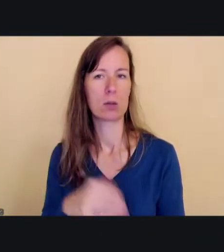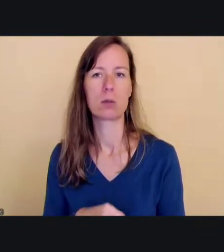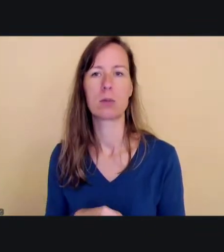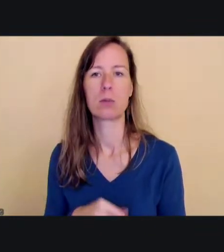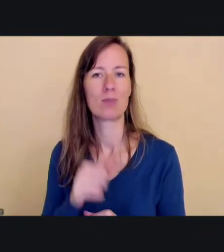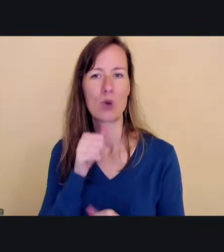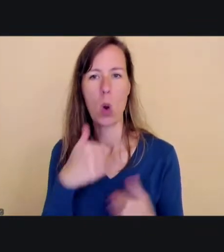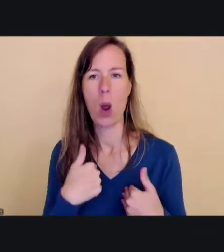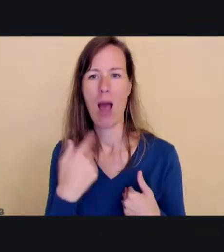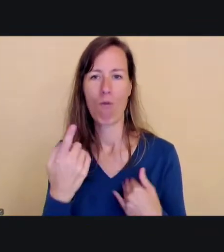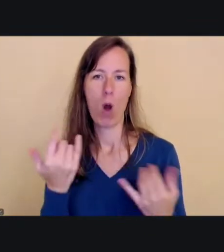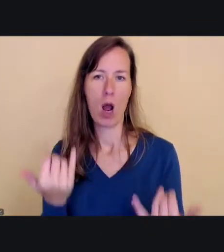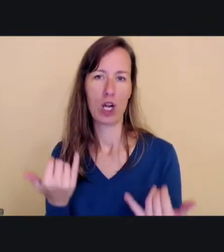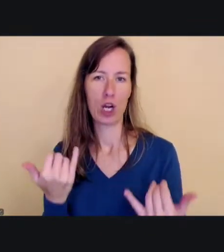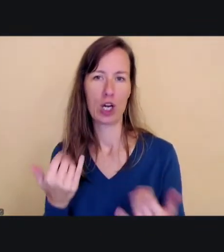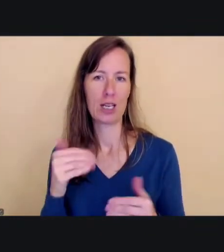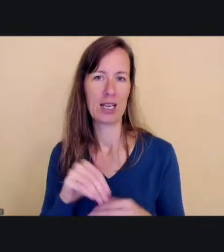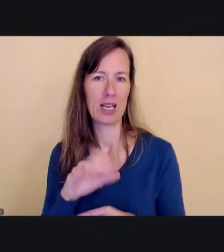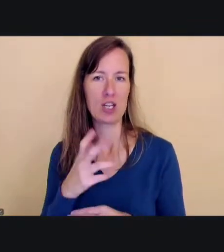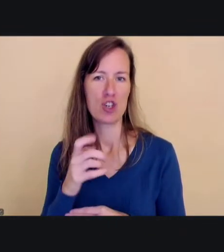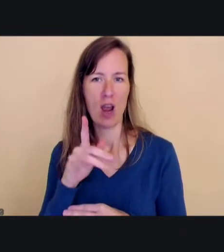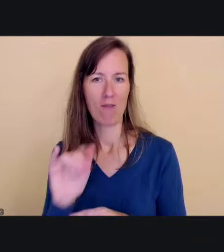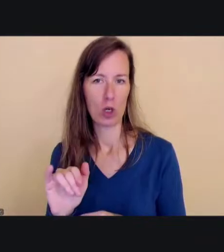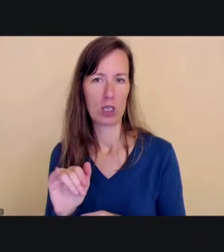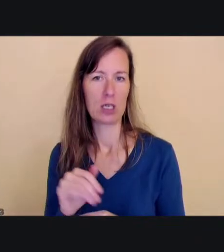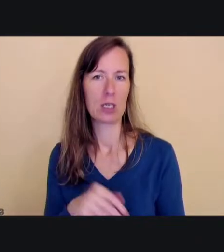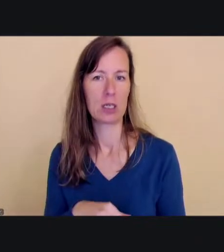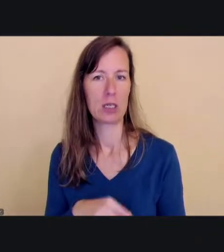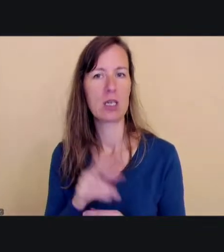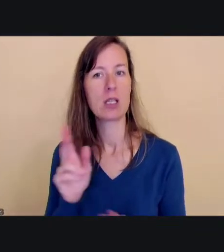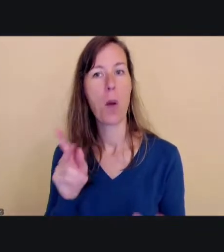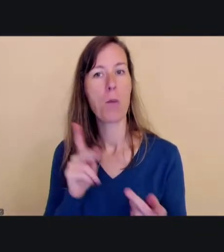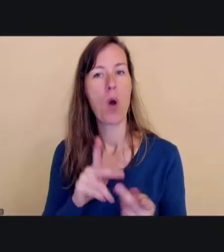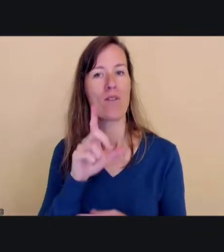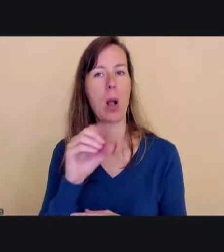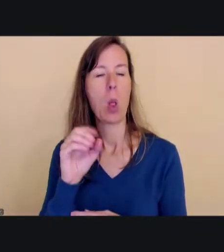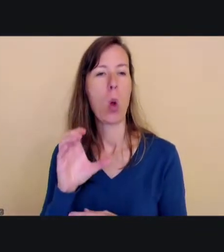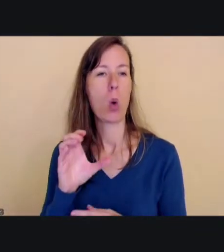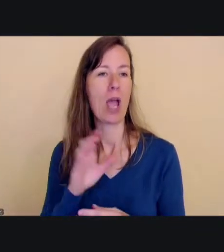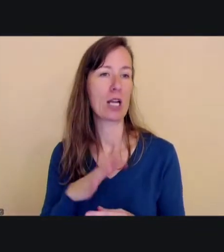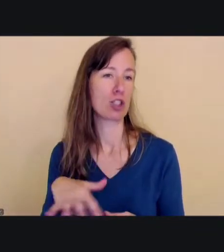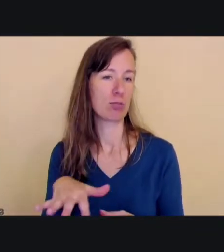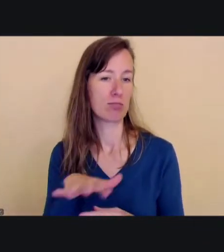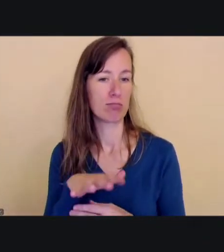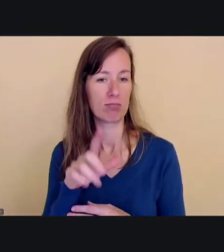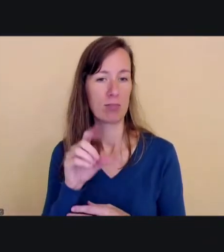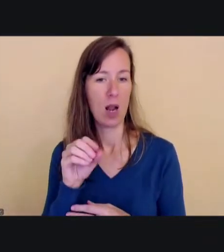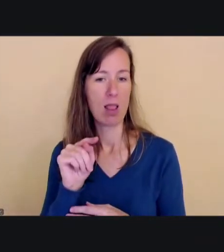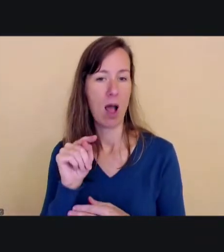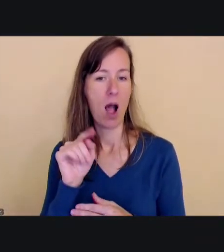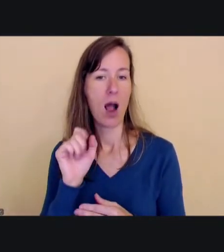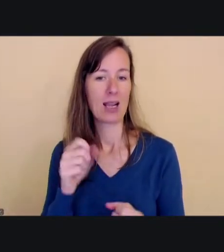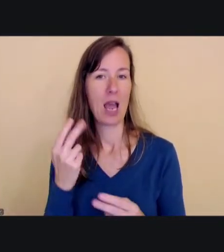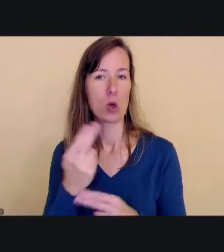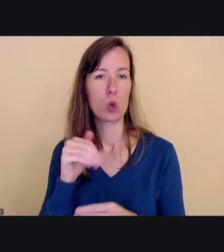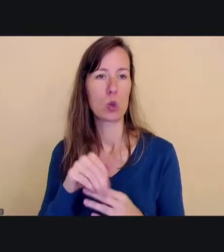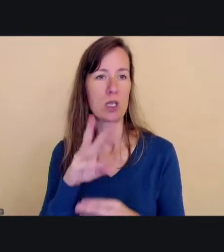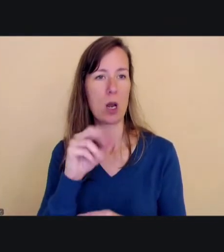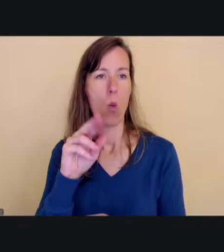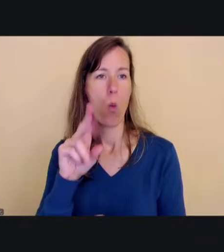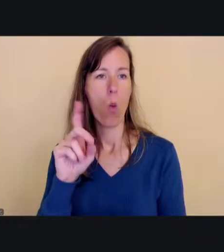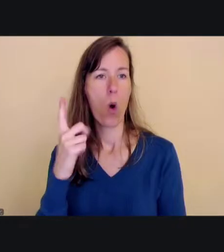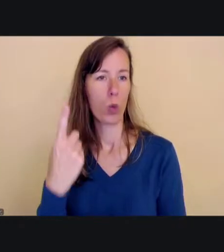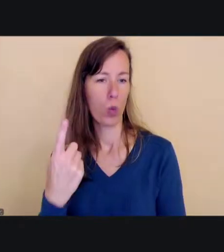currently in the town of Cheverly. There's a perfect location lot that we can use in Ward 1 as far as getting that. And also